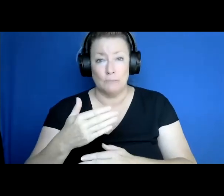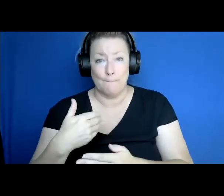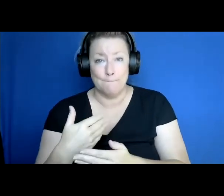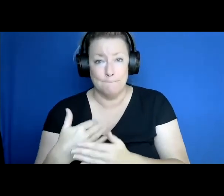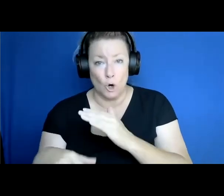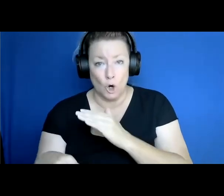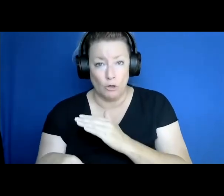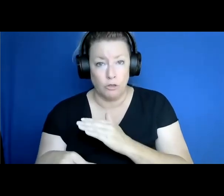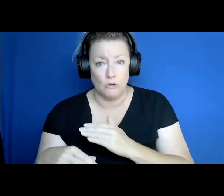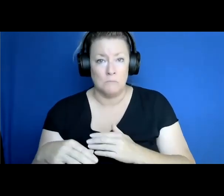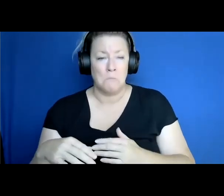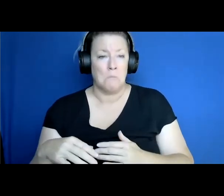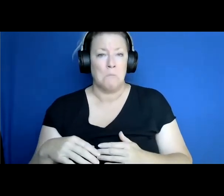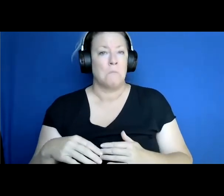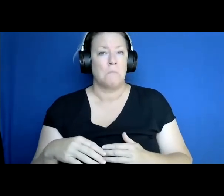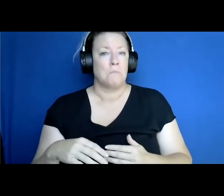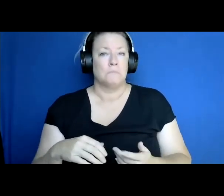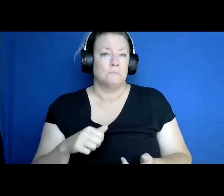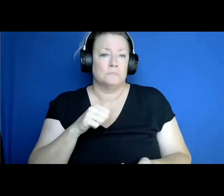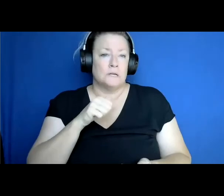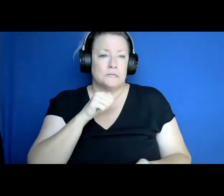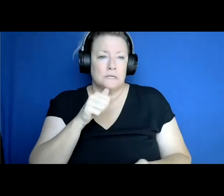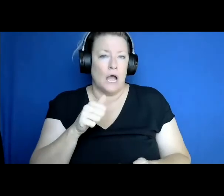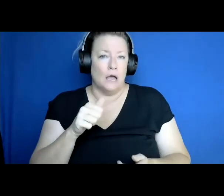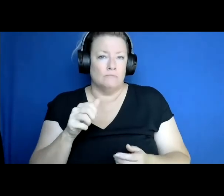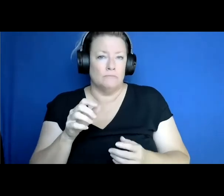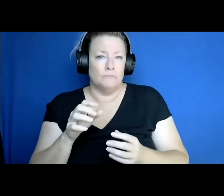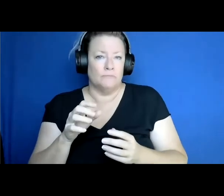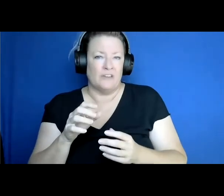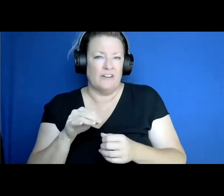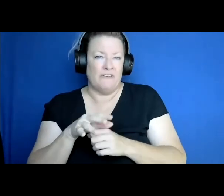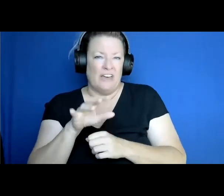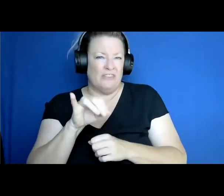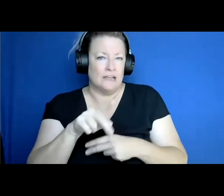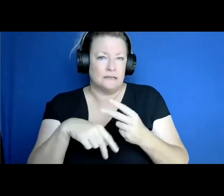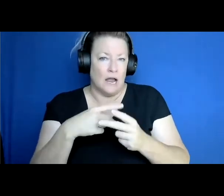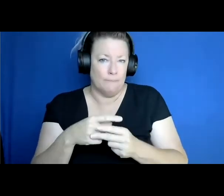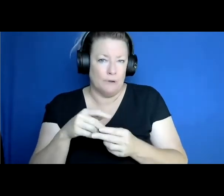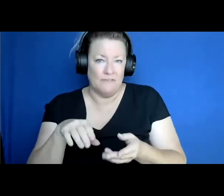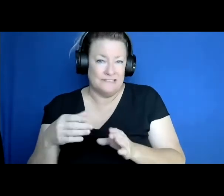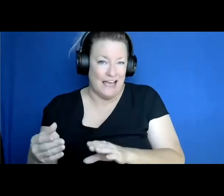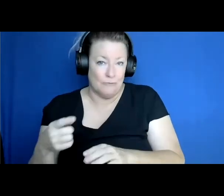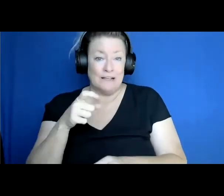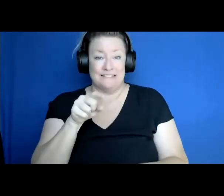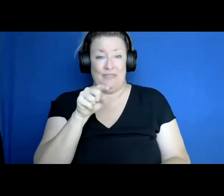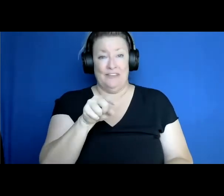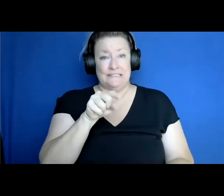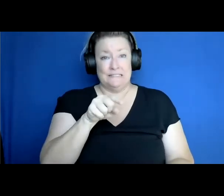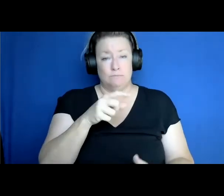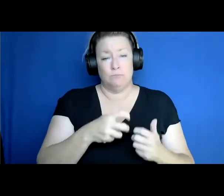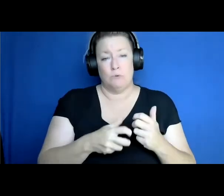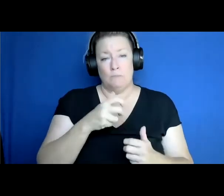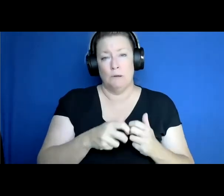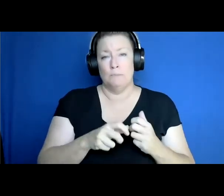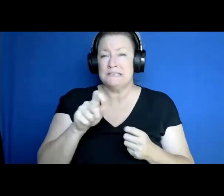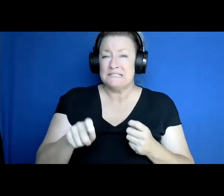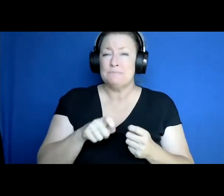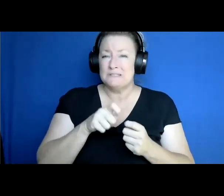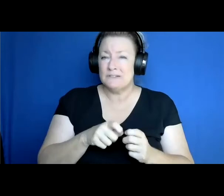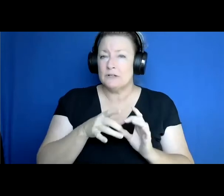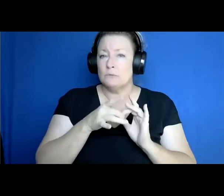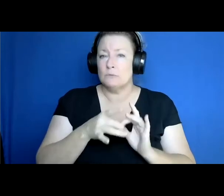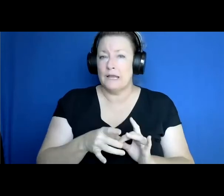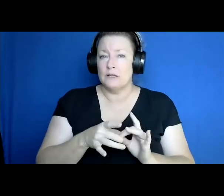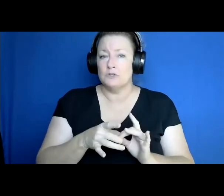what decreases this type of excess death, because this problem specifically relates to the